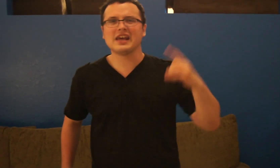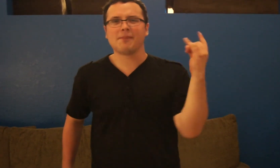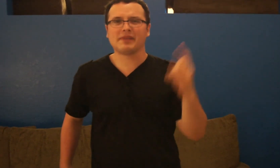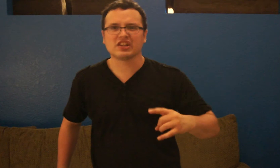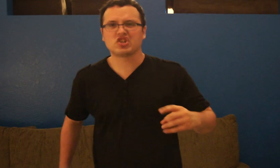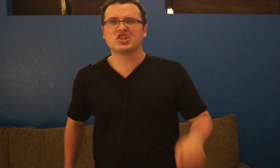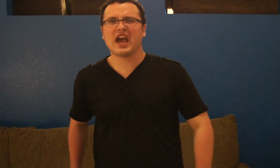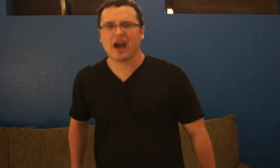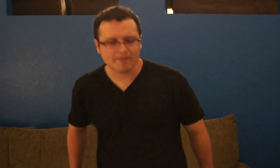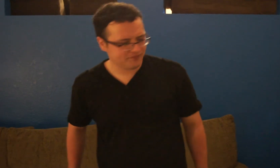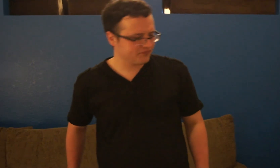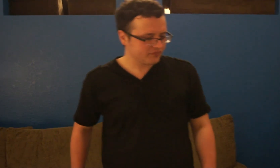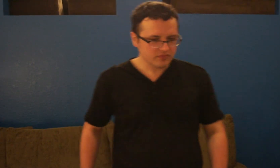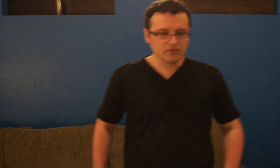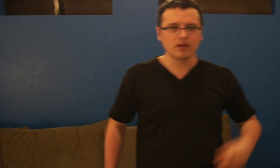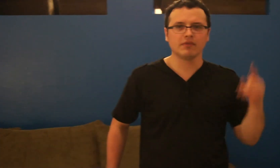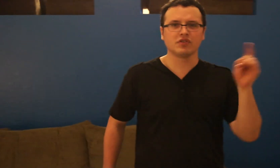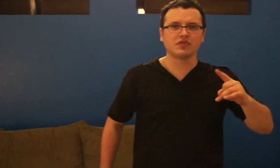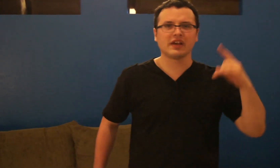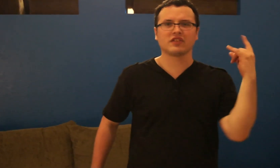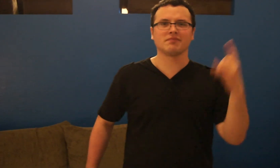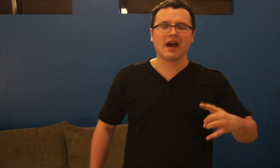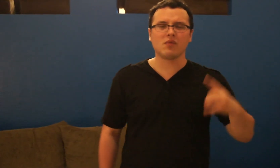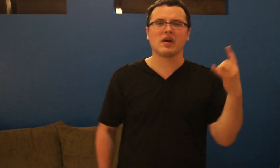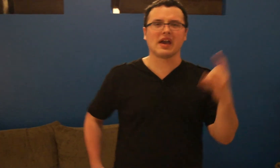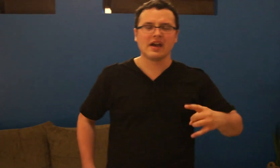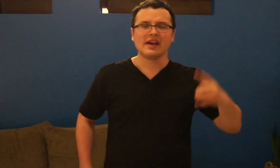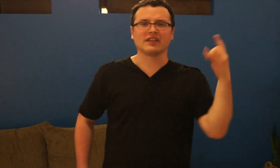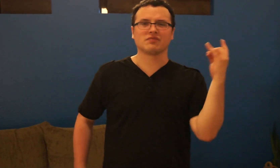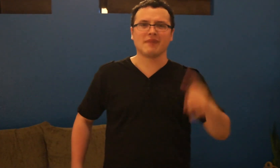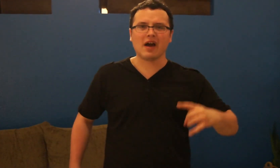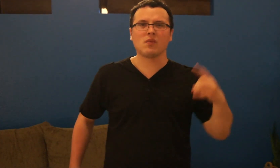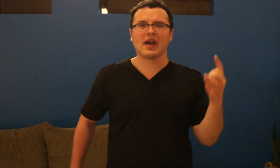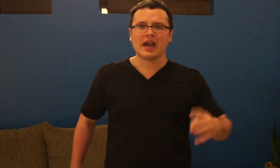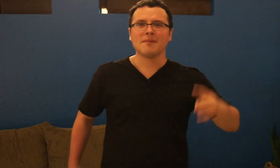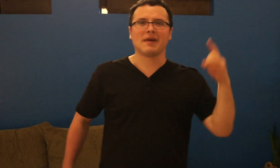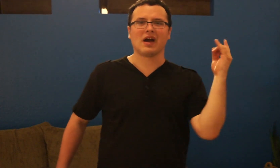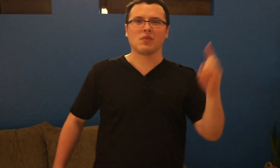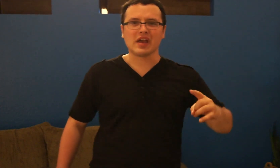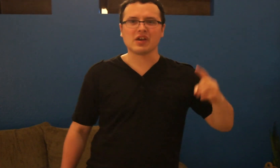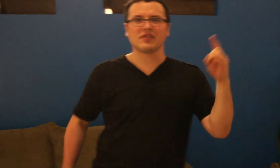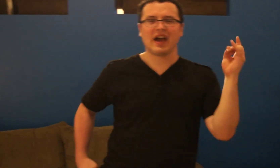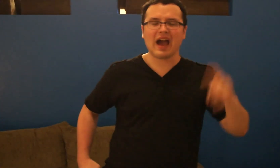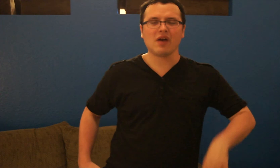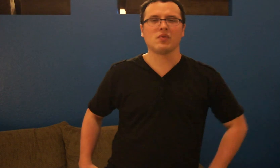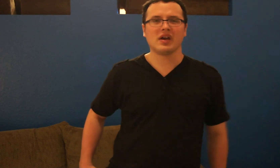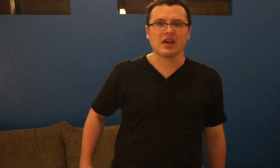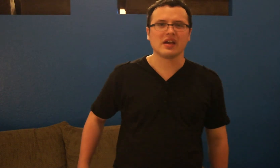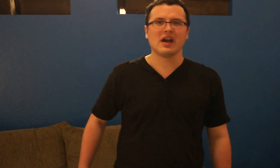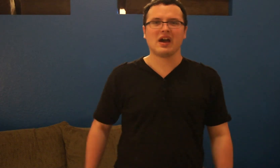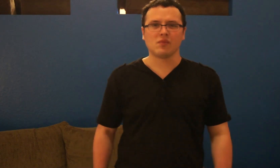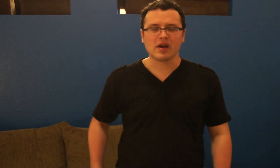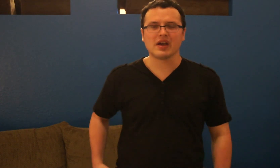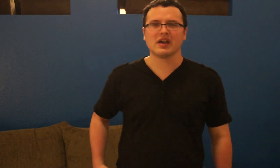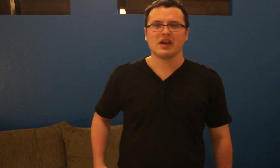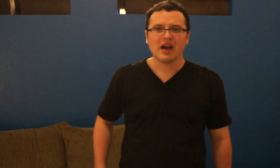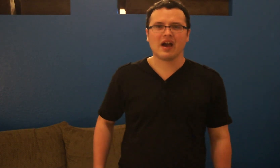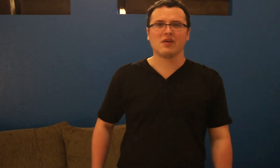up and shout. Do things my way, it's my way, you're the highway, highway,